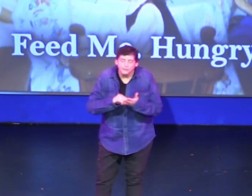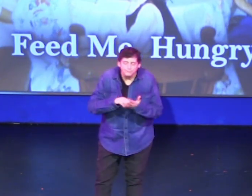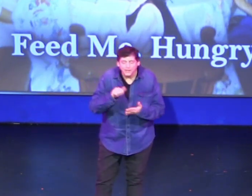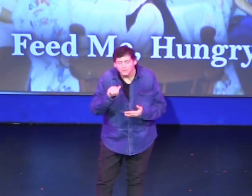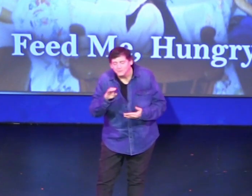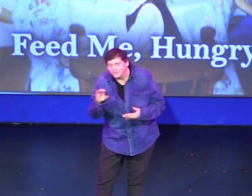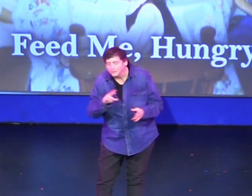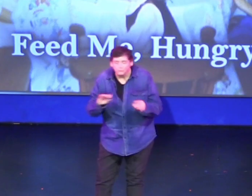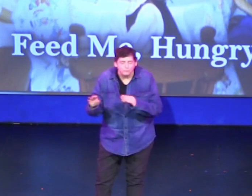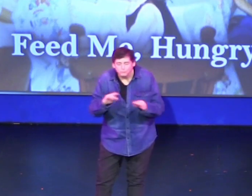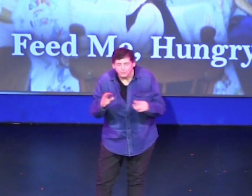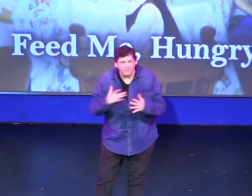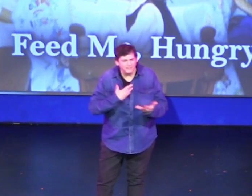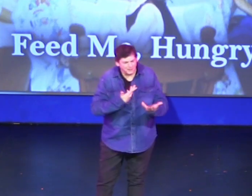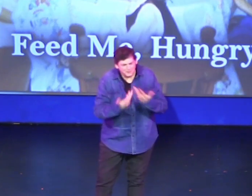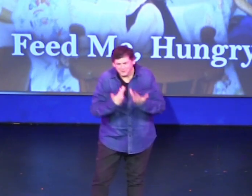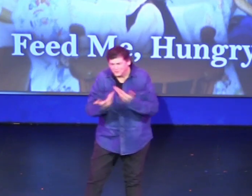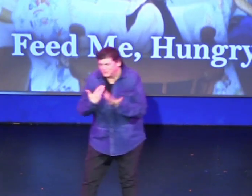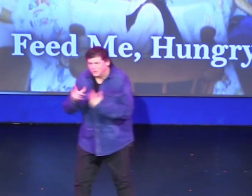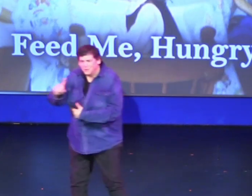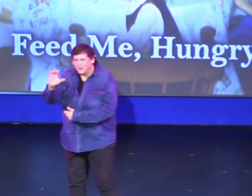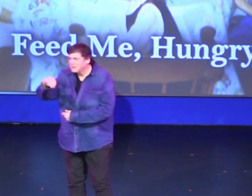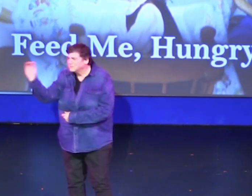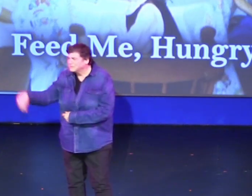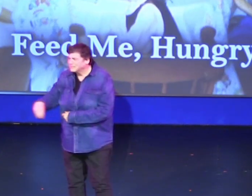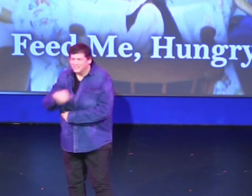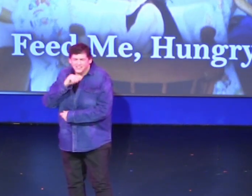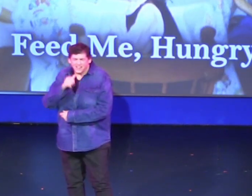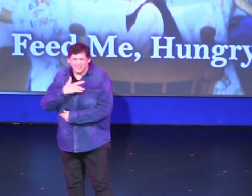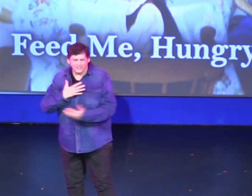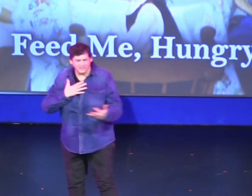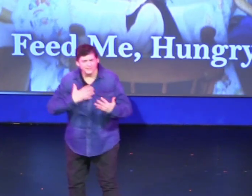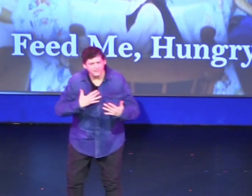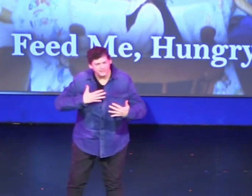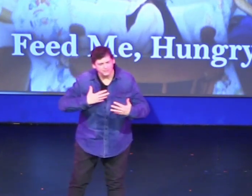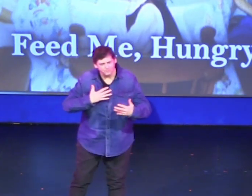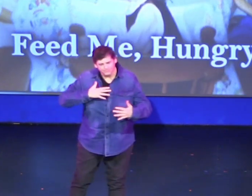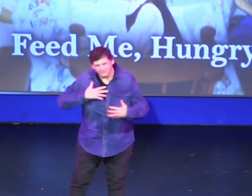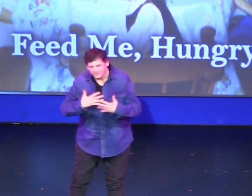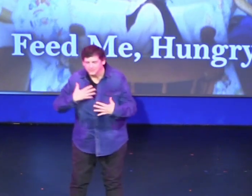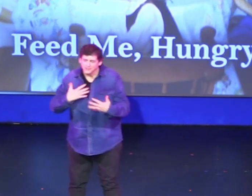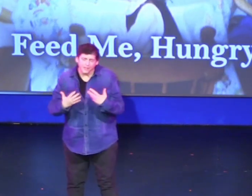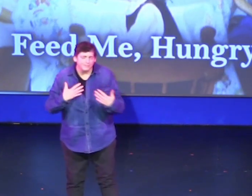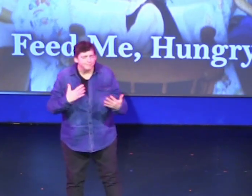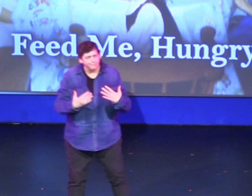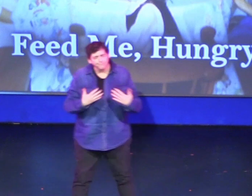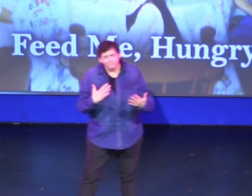was. So I learned the alphabet, communicated in that way, but that wasn't what I was looking for. I